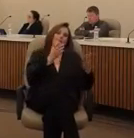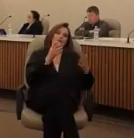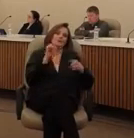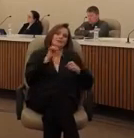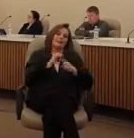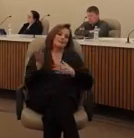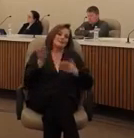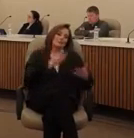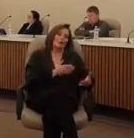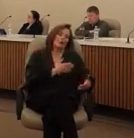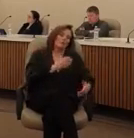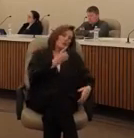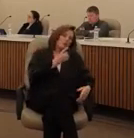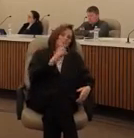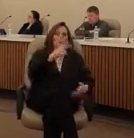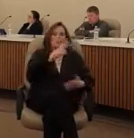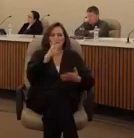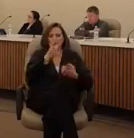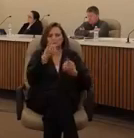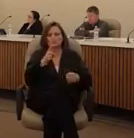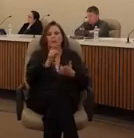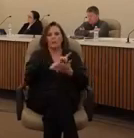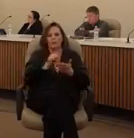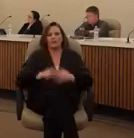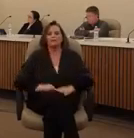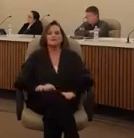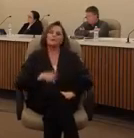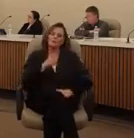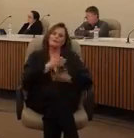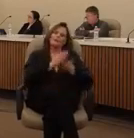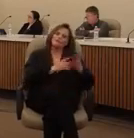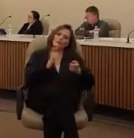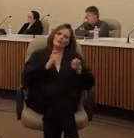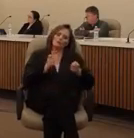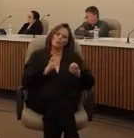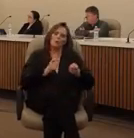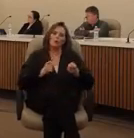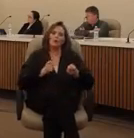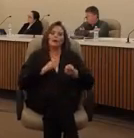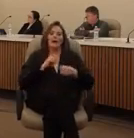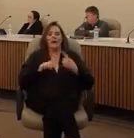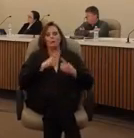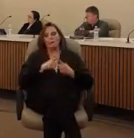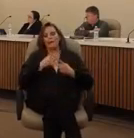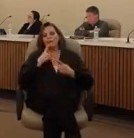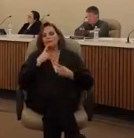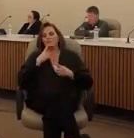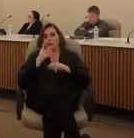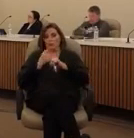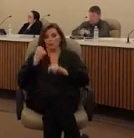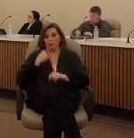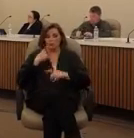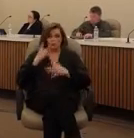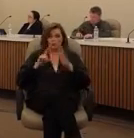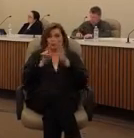is. So they do have some control in terms of bringing trucks in. We can accommodate whatever